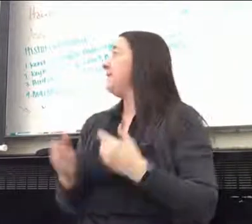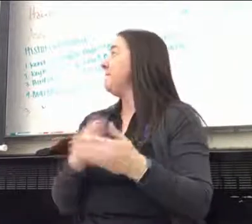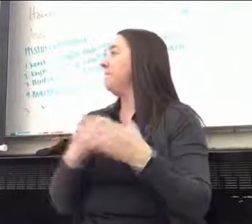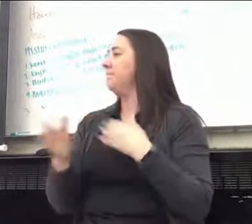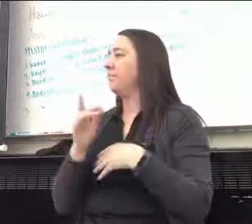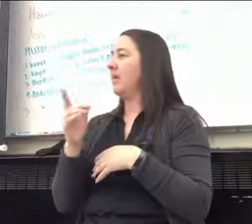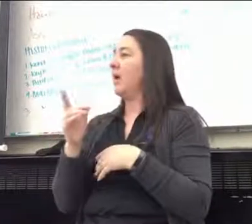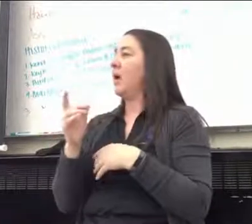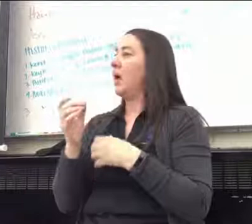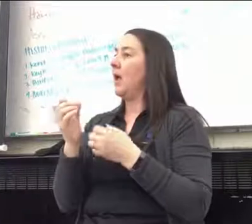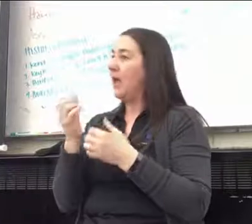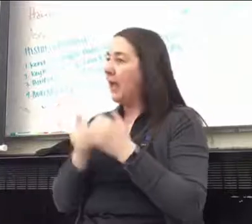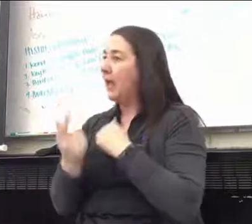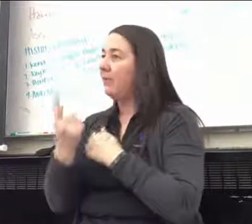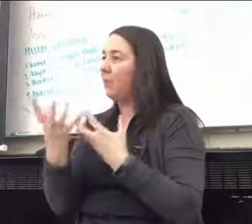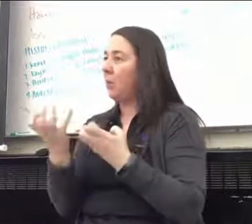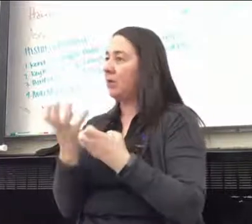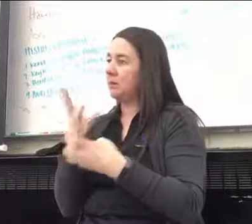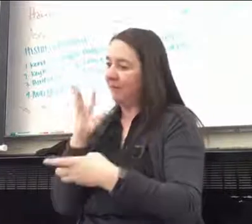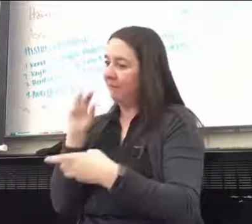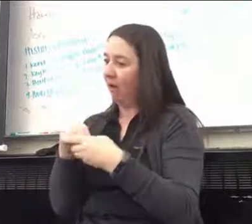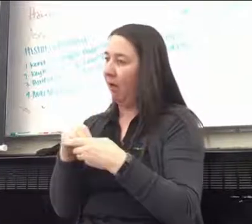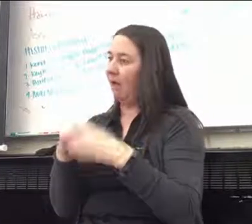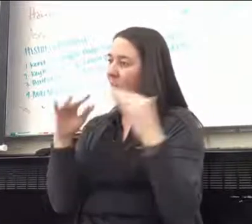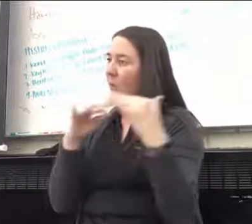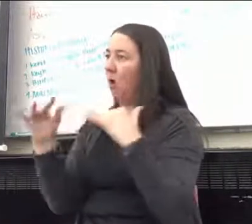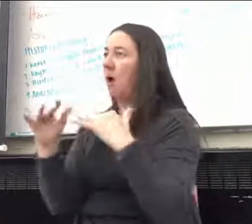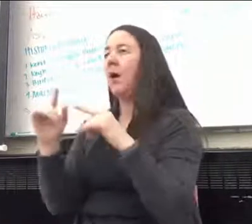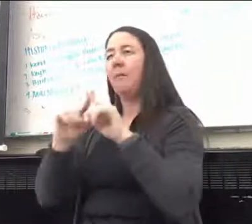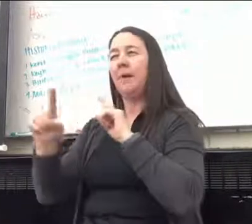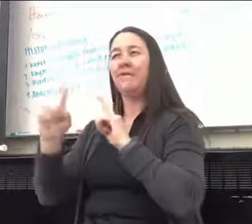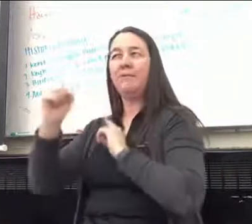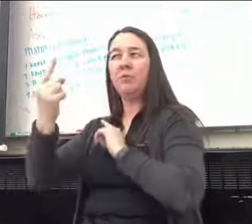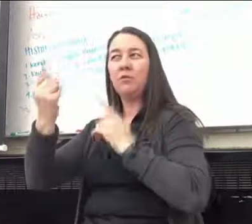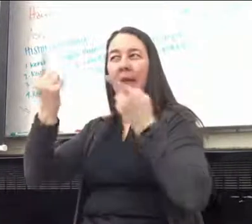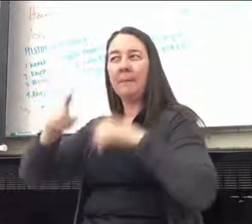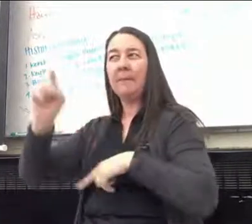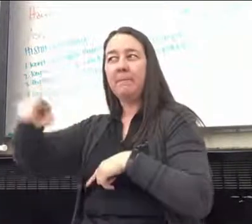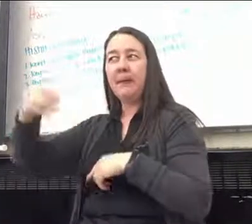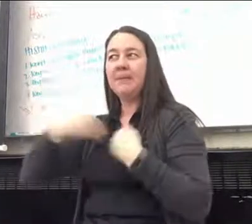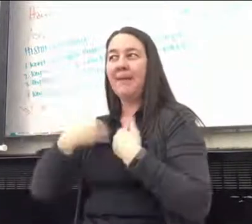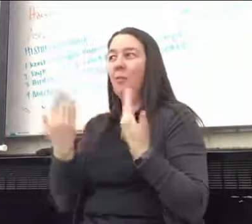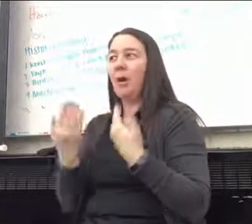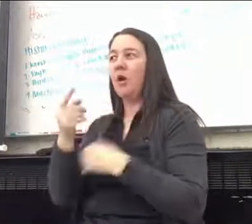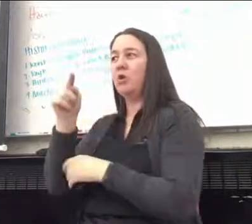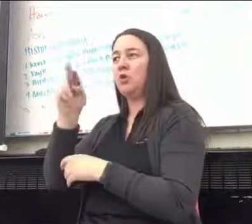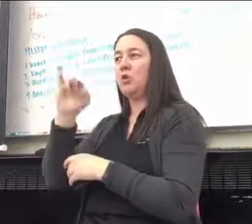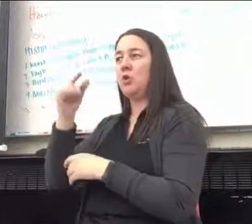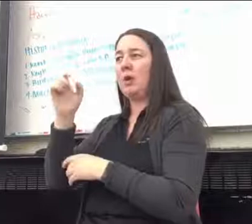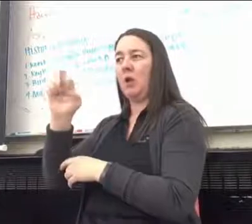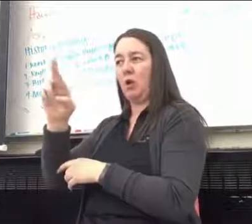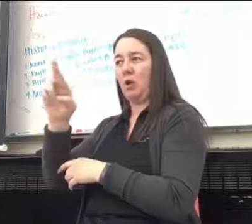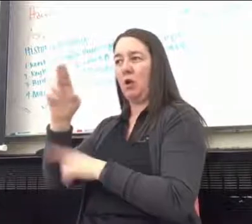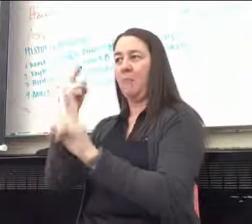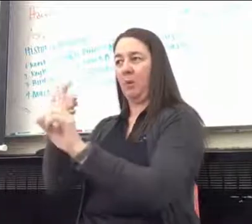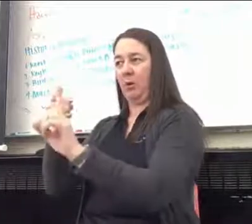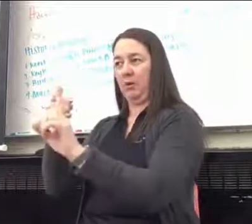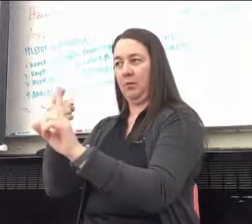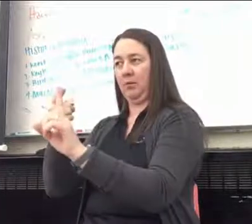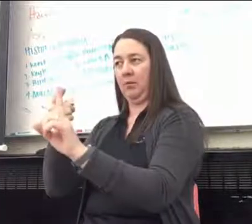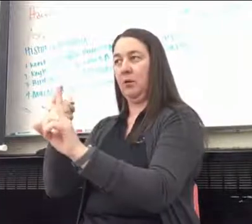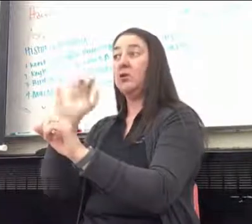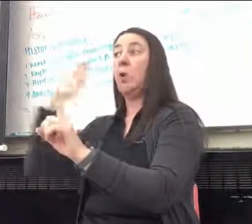But of course, you're going to have what is known as the trigger point. And I would highlight his name, which